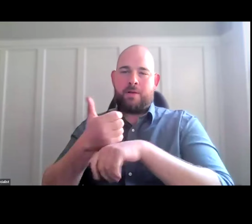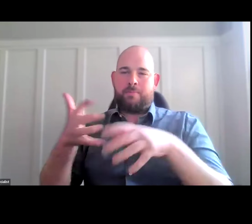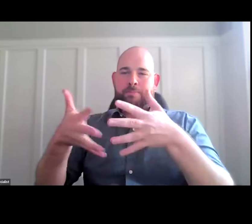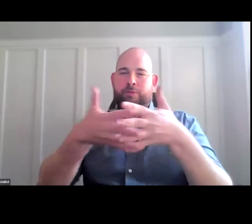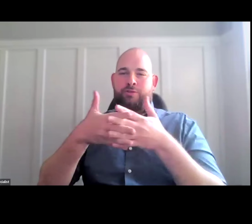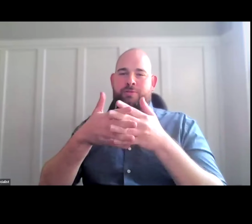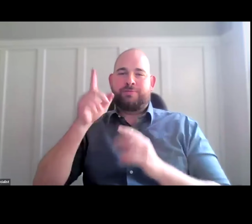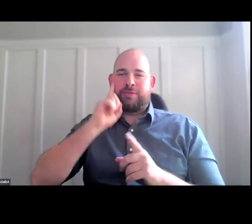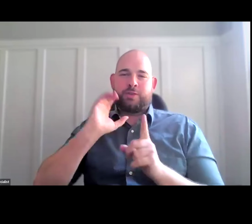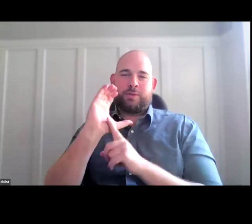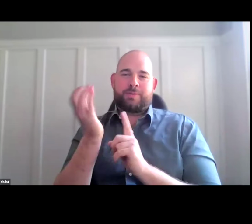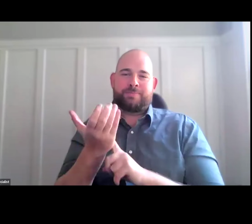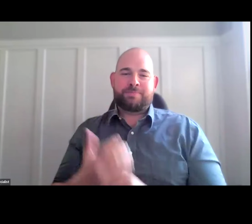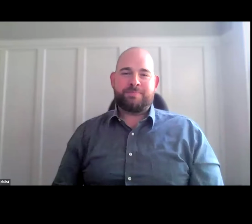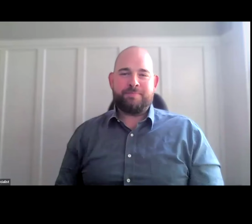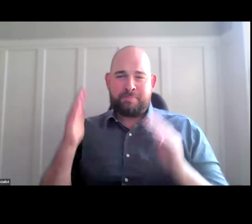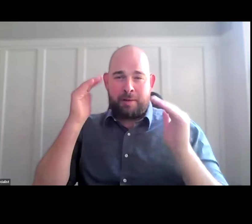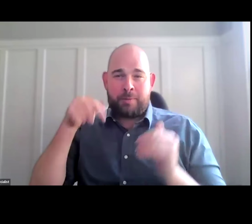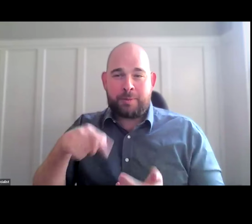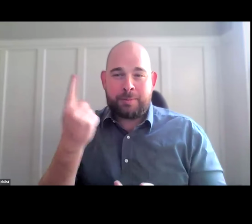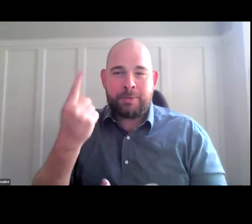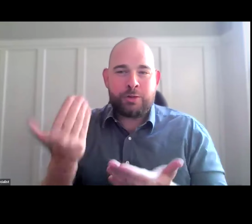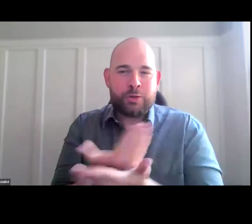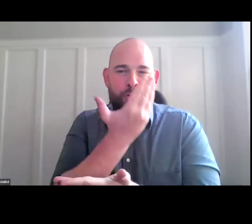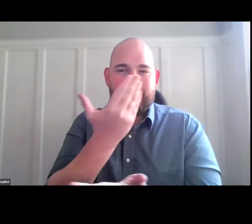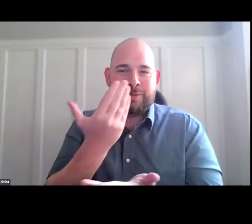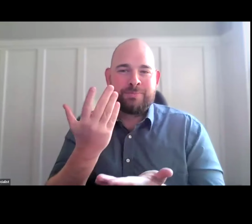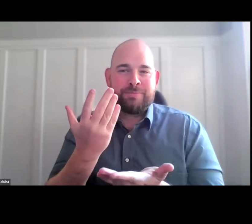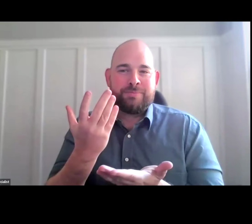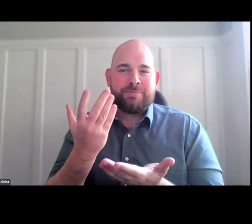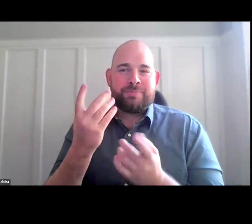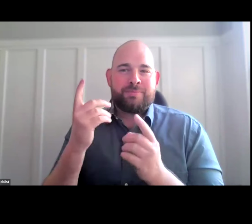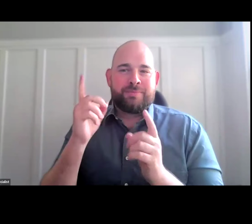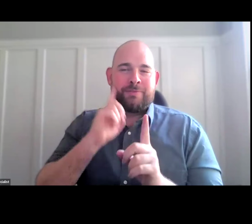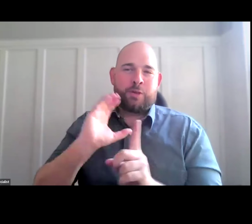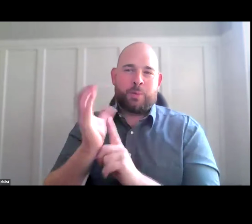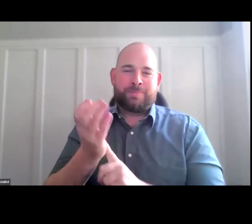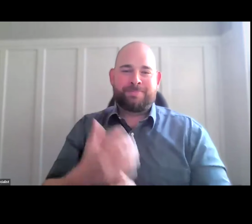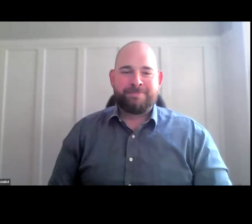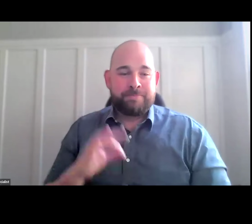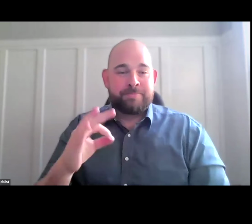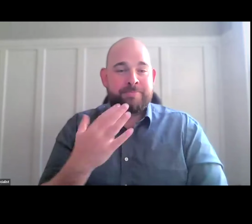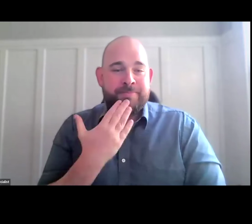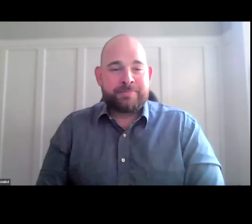deaf person in their deaf communities. So I wanted to share that with you to